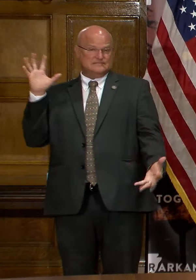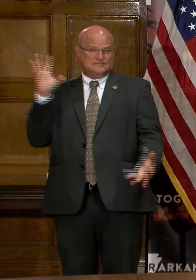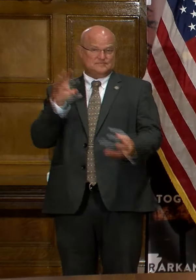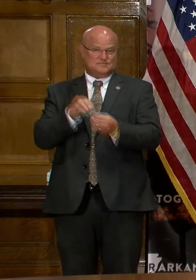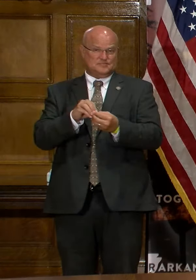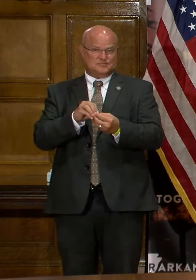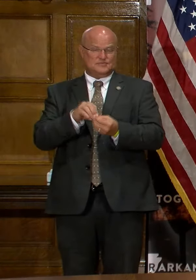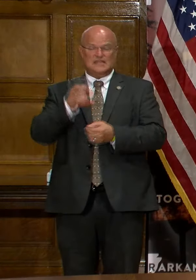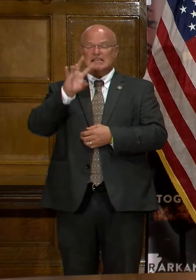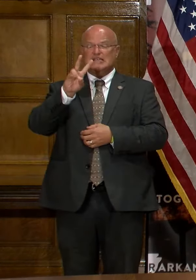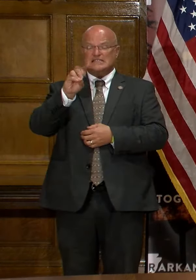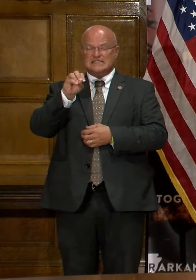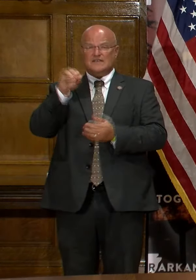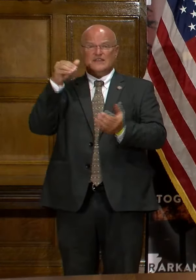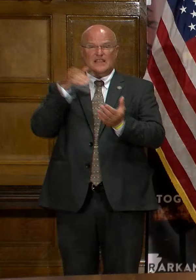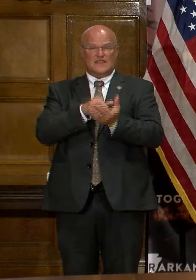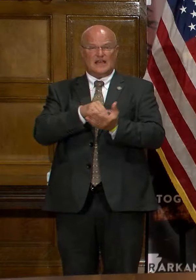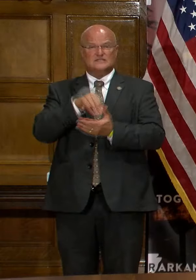are